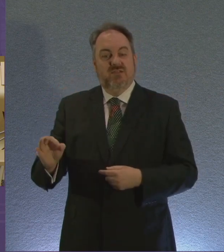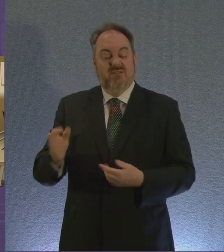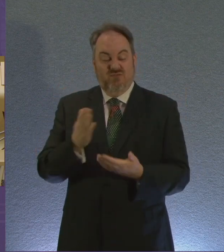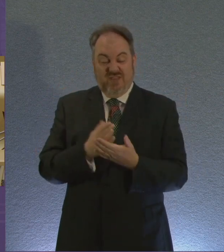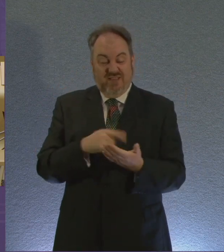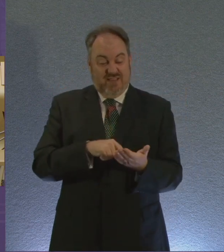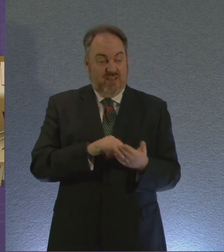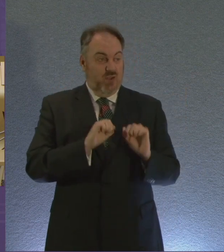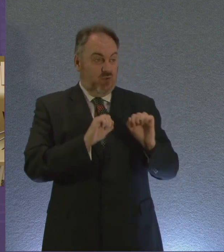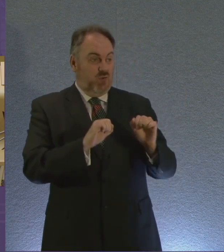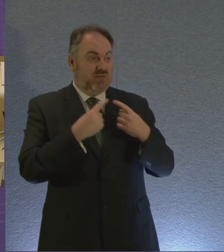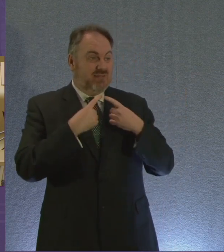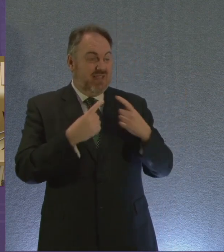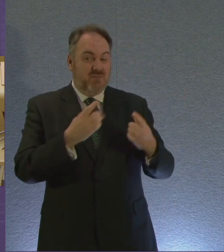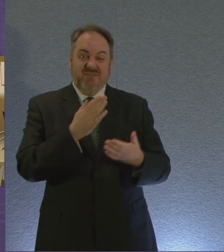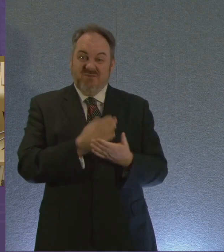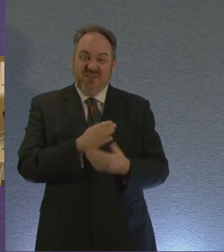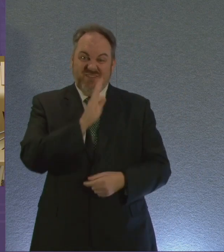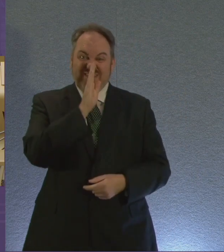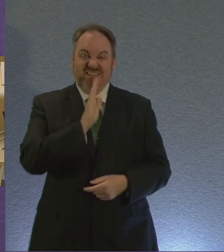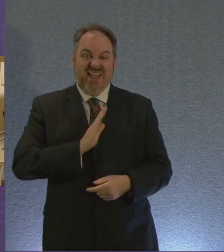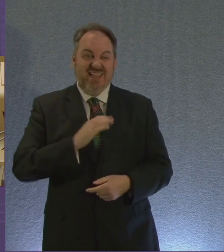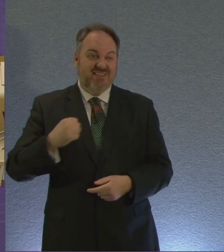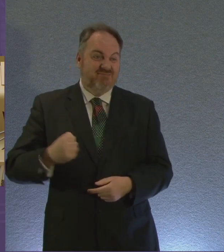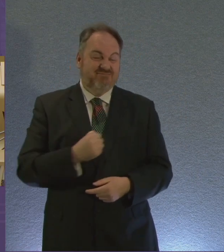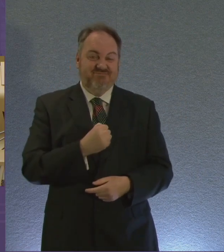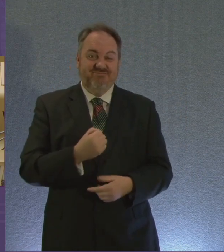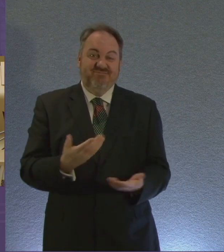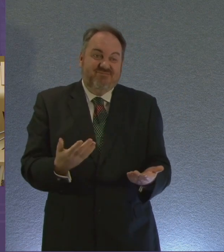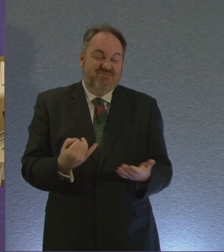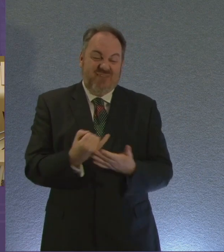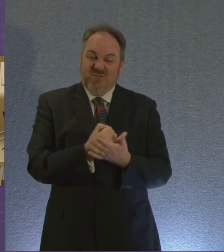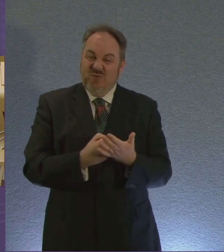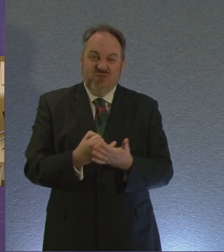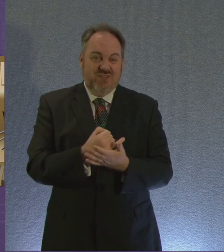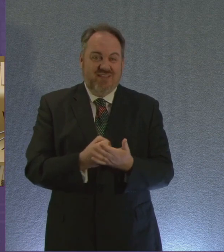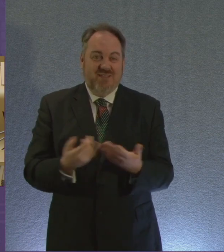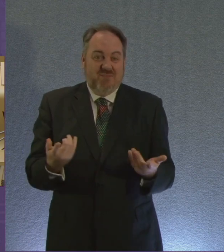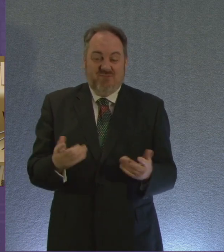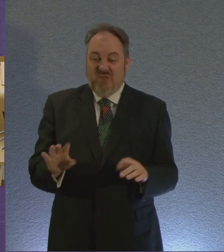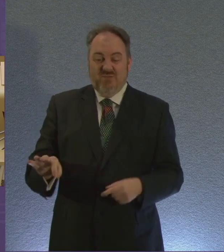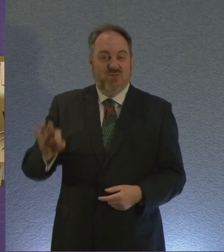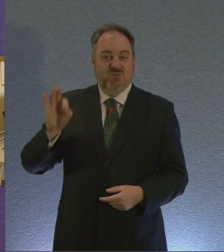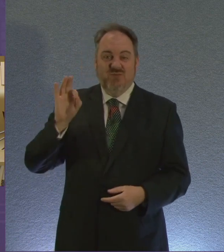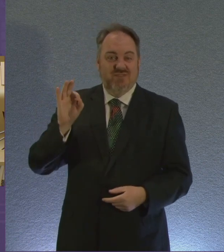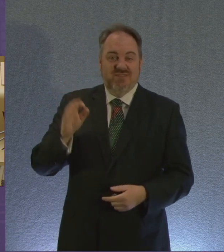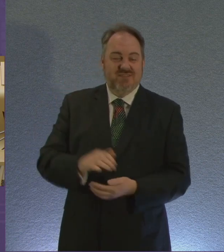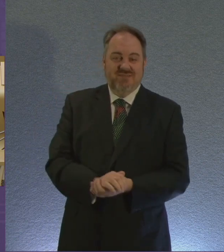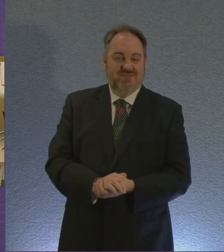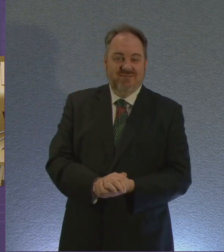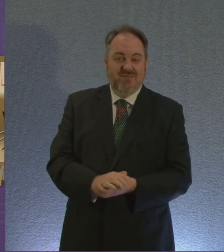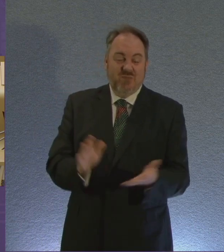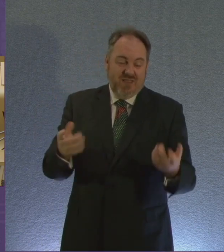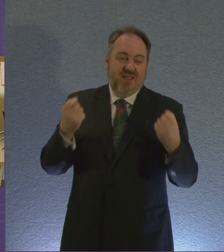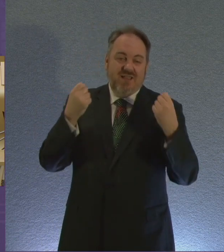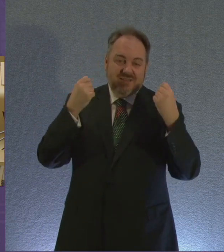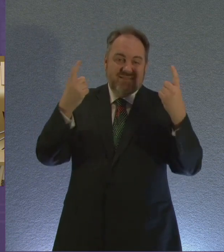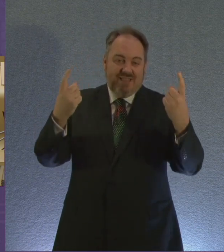It's not what any of us would have wanted to hear, but I think under the circumstances it's